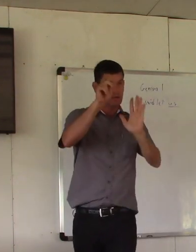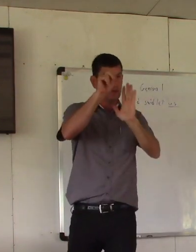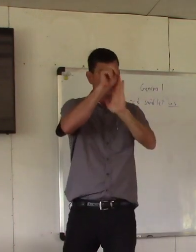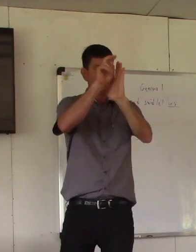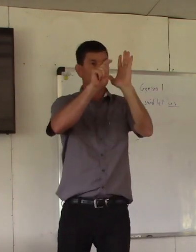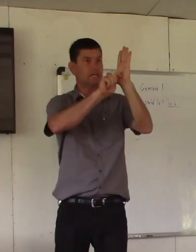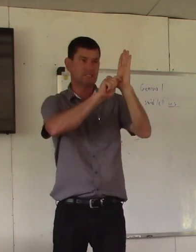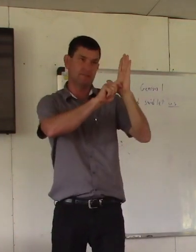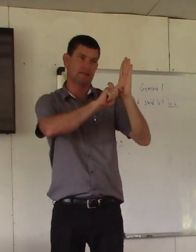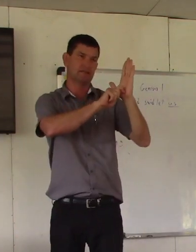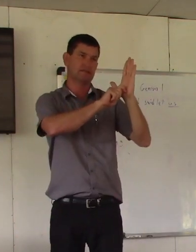New Testament.